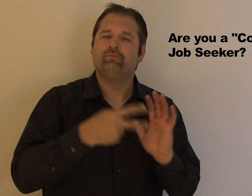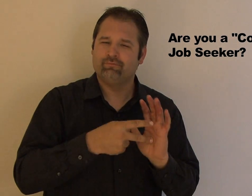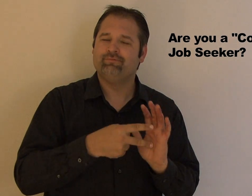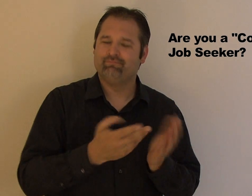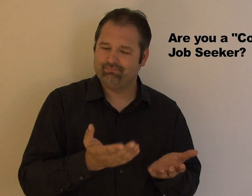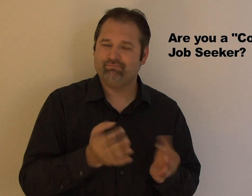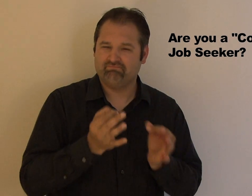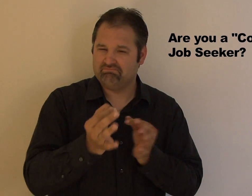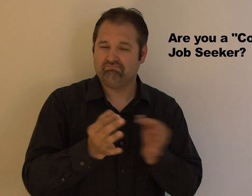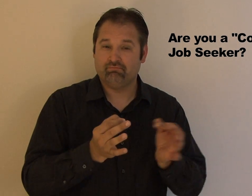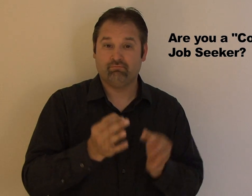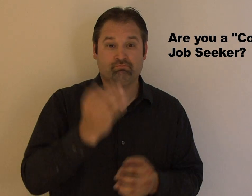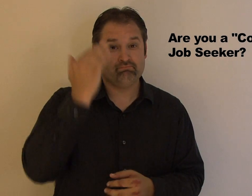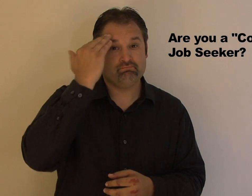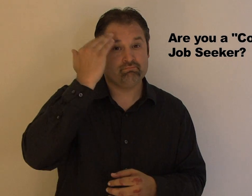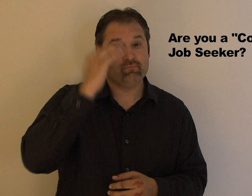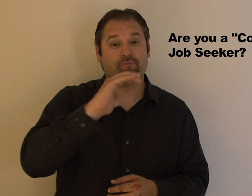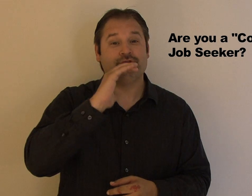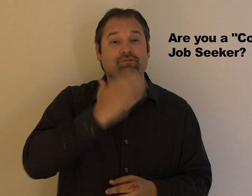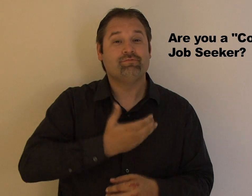You may wonder what cookie cutter job seeker means.